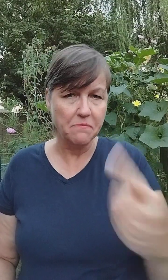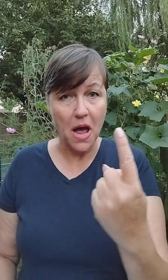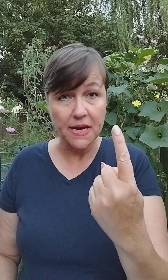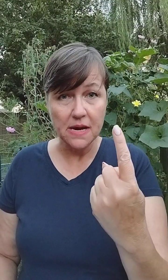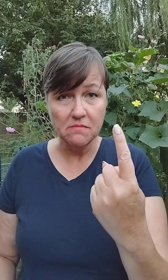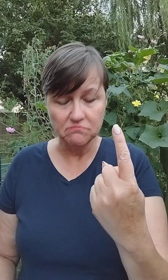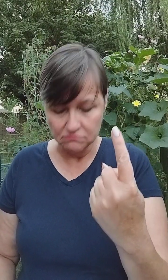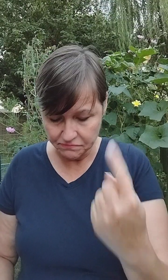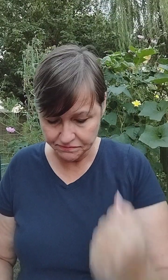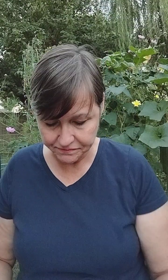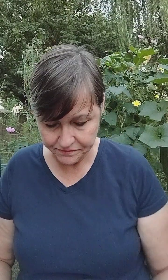anybody,